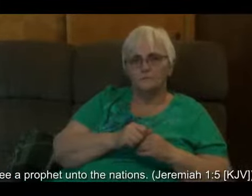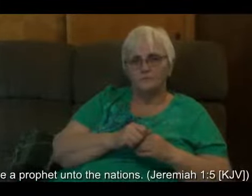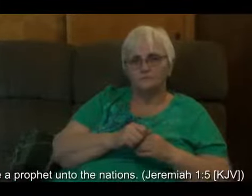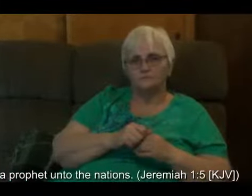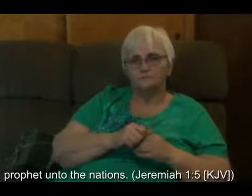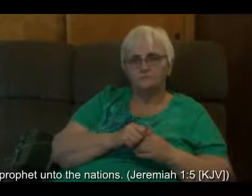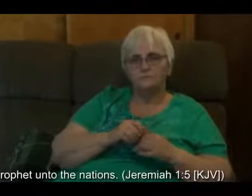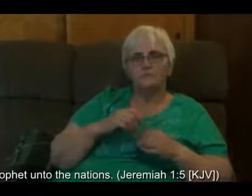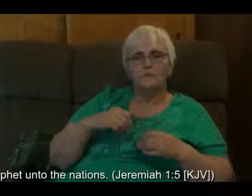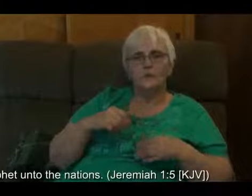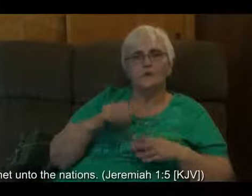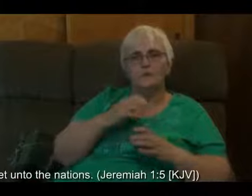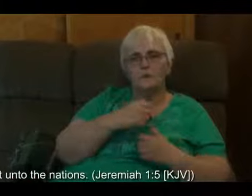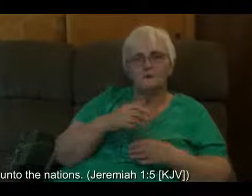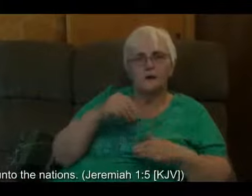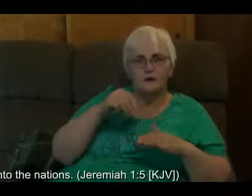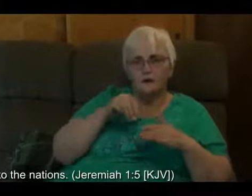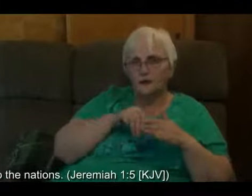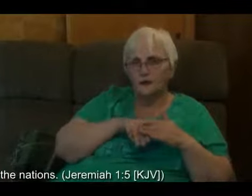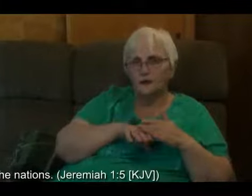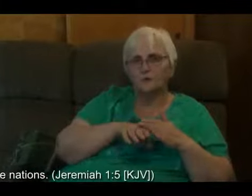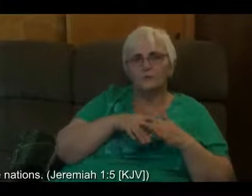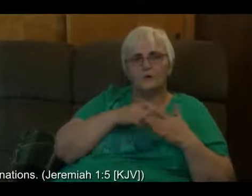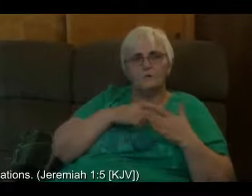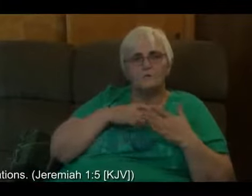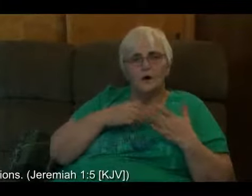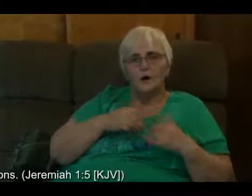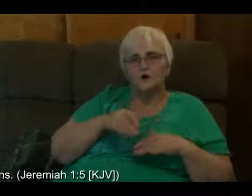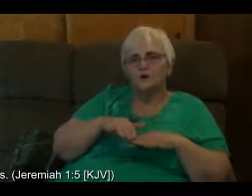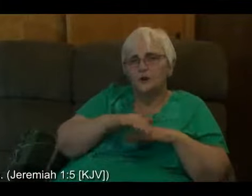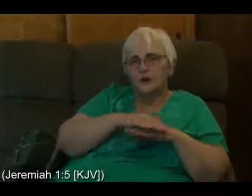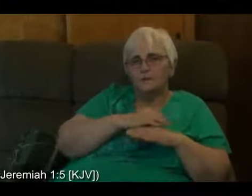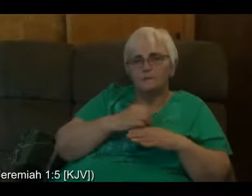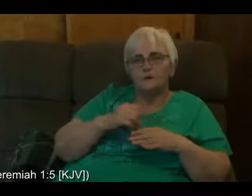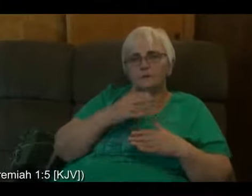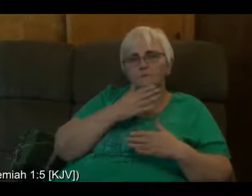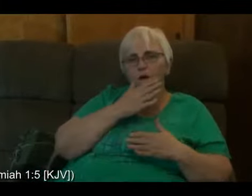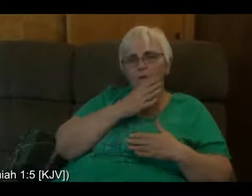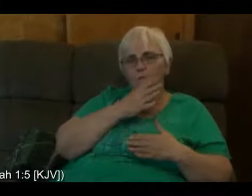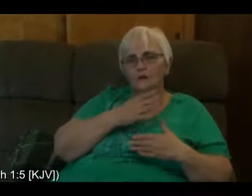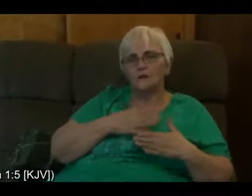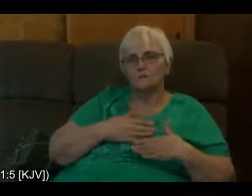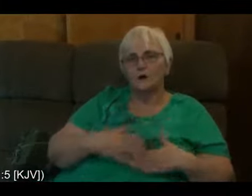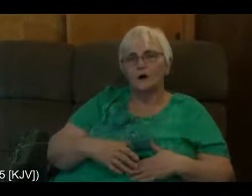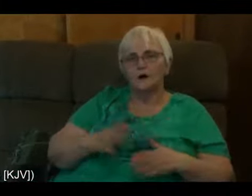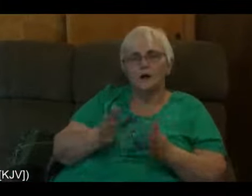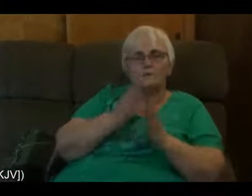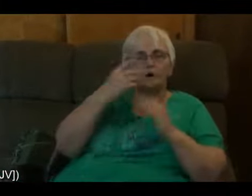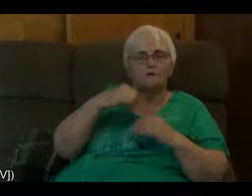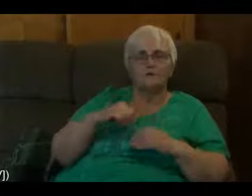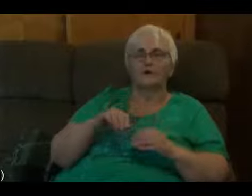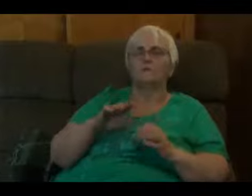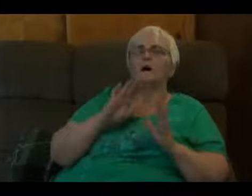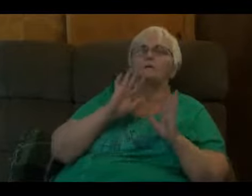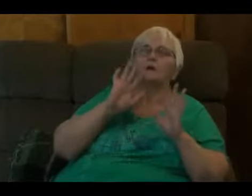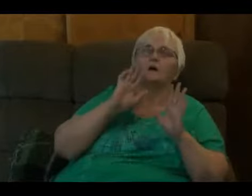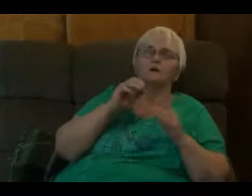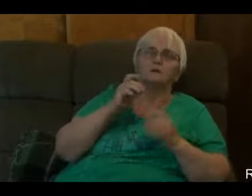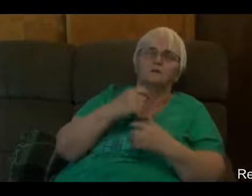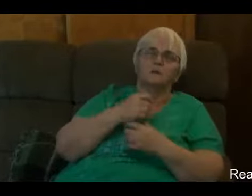14. For you formed my inward parts. You covered me in my mother's womb. I will praise you, for I am fearfully and wonderfully made. Marvelous